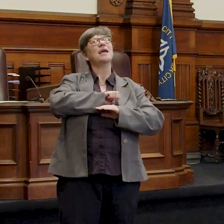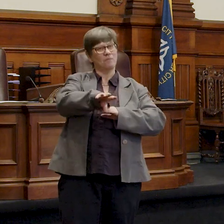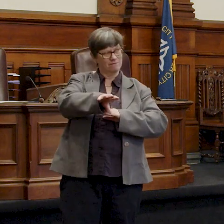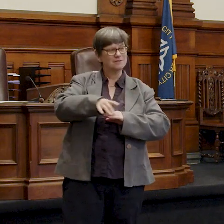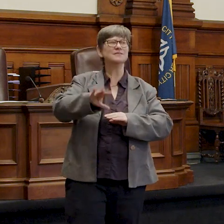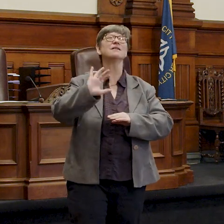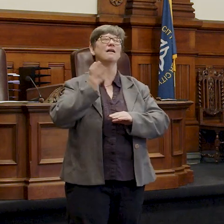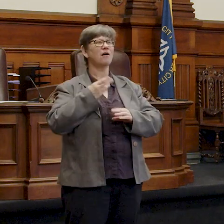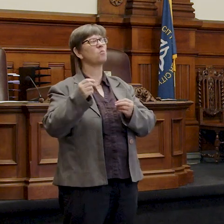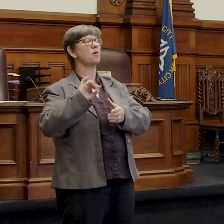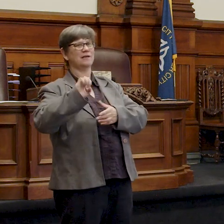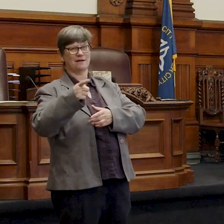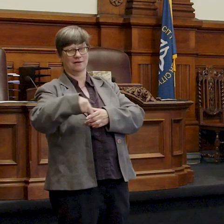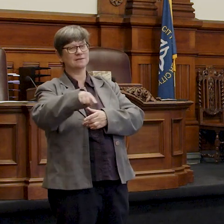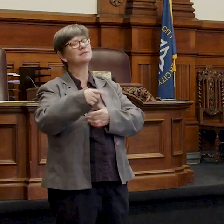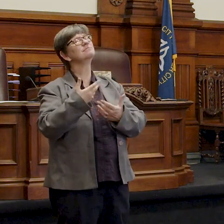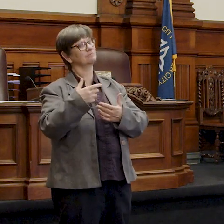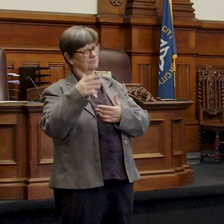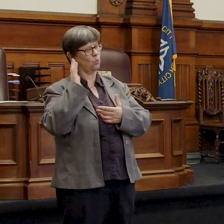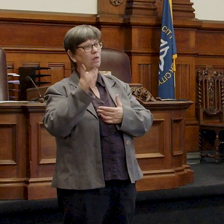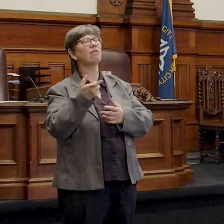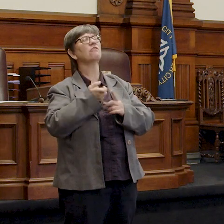borne by our homeowners and businesses.